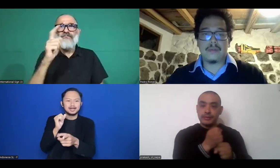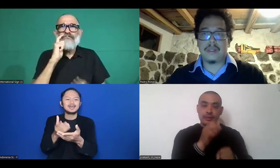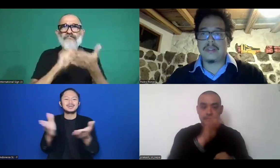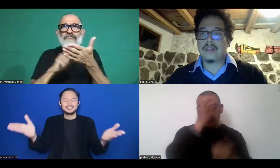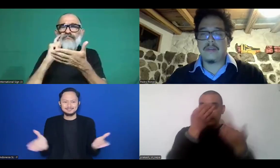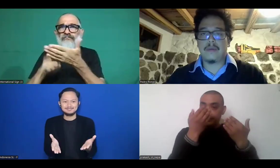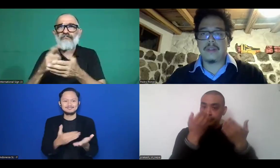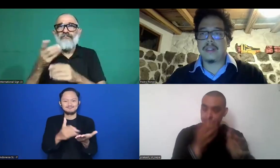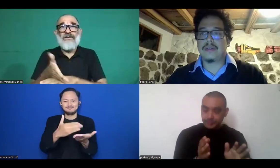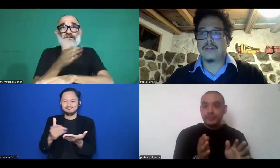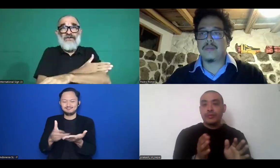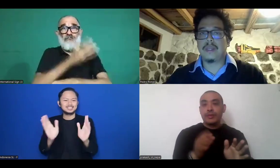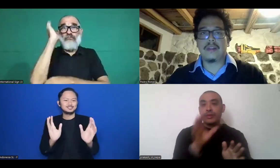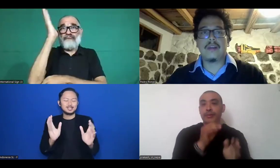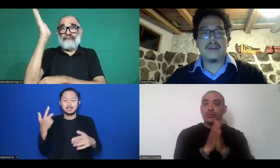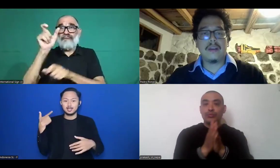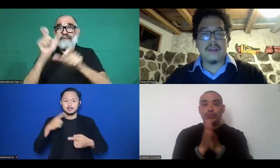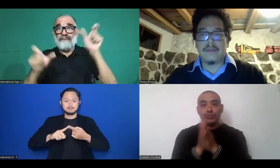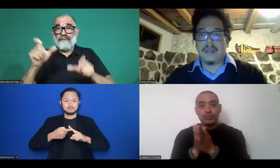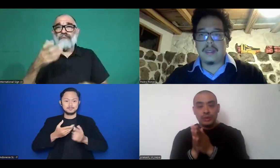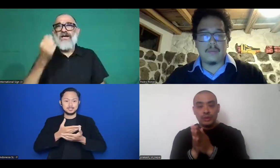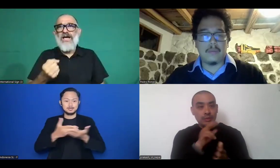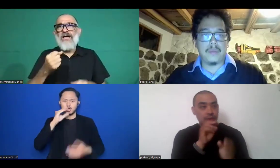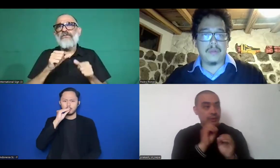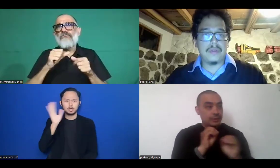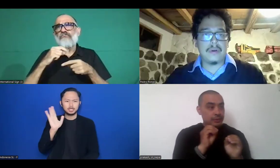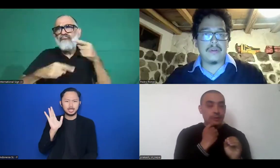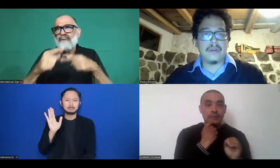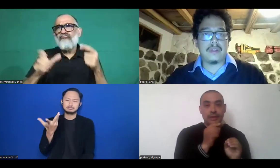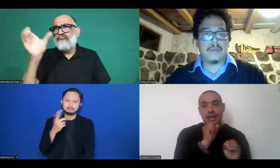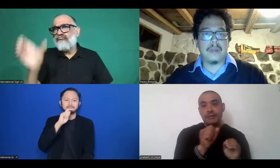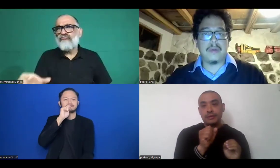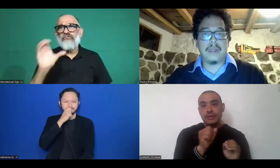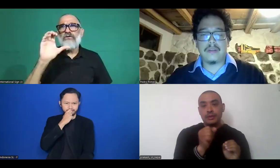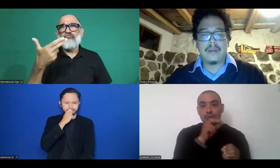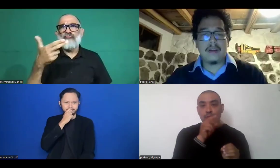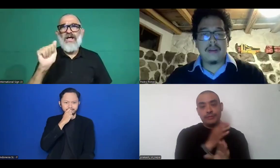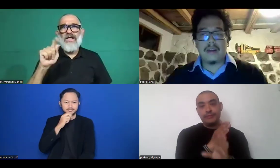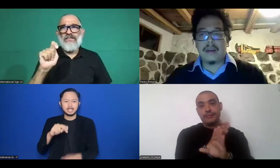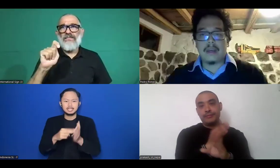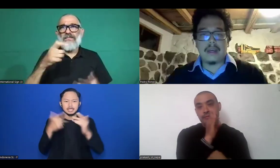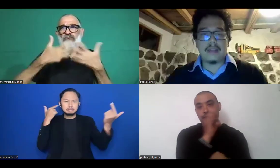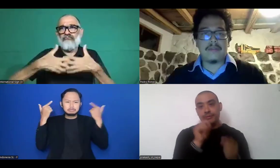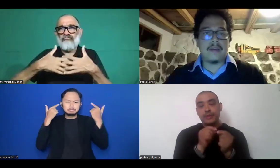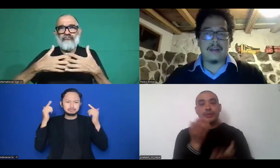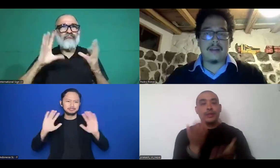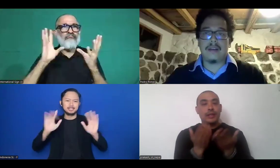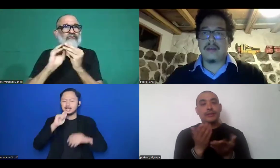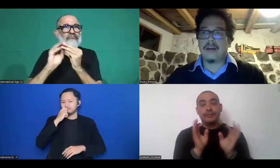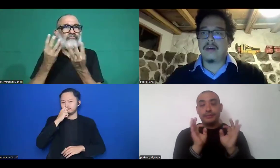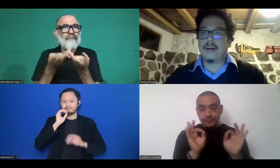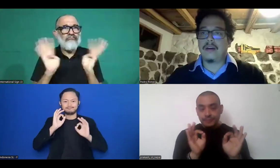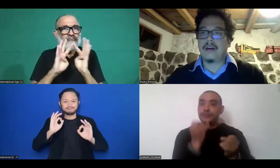Also, please, everyone that is not speaking, if they can mute their audio, that would be great. And